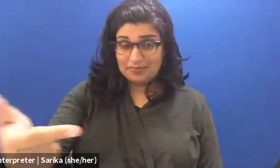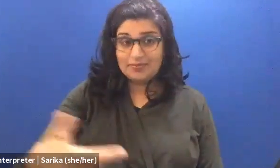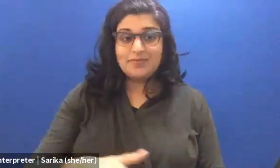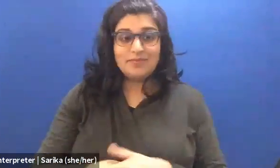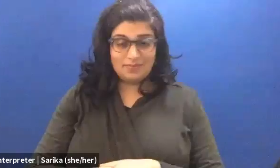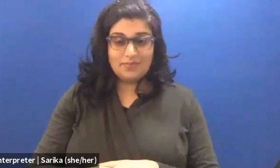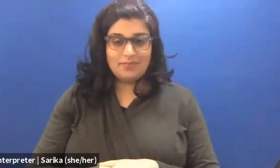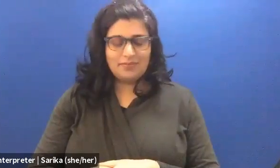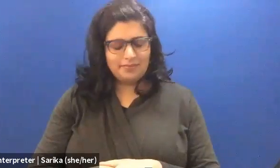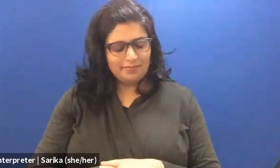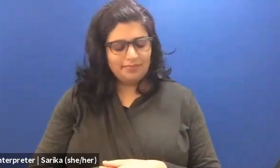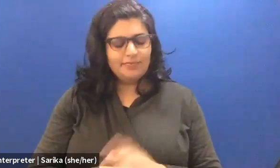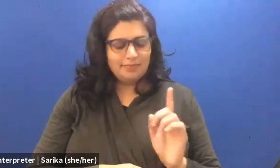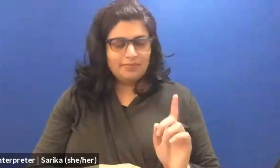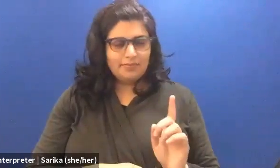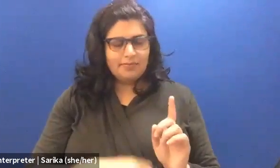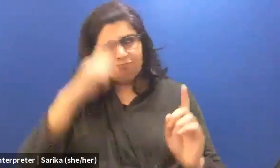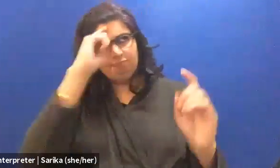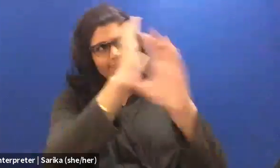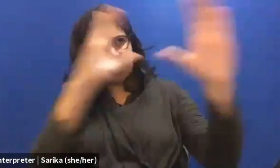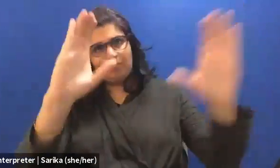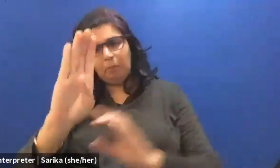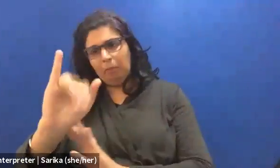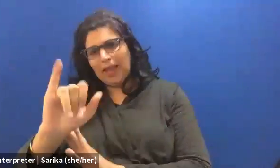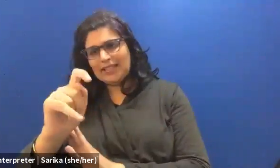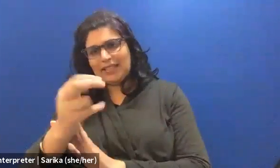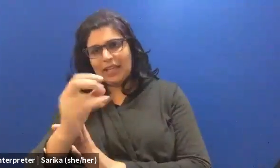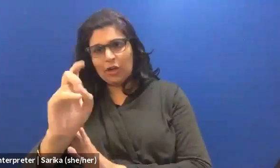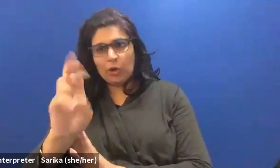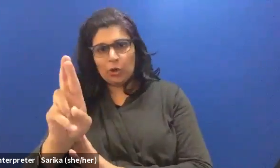Well, when I think of a bystander, there's a couple different